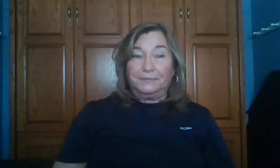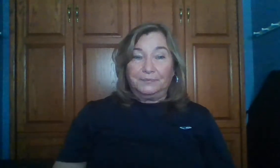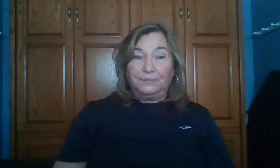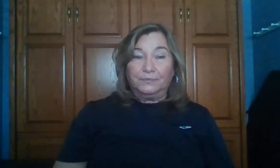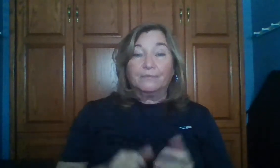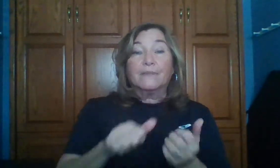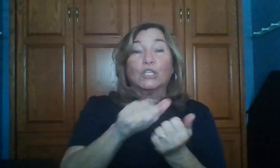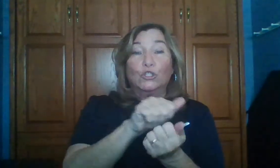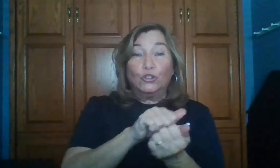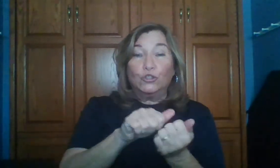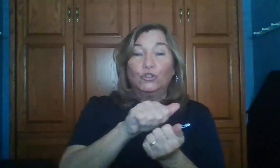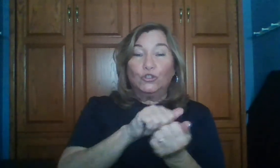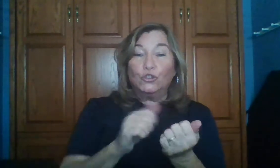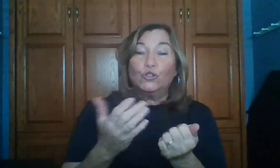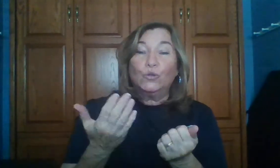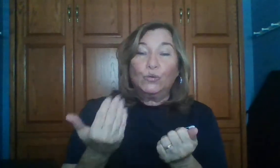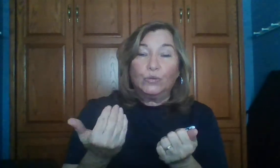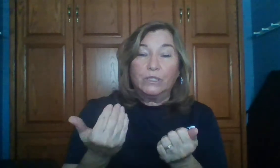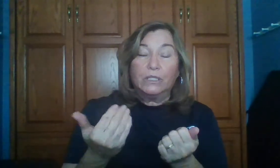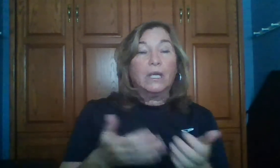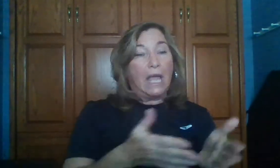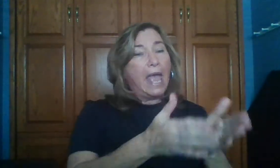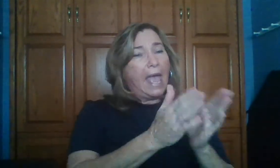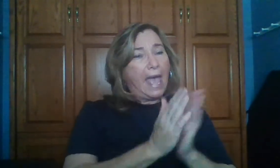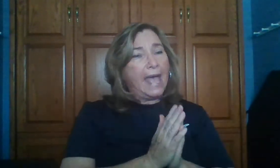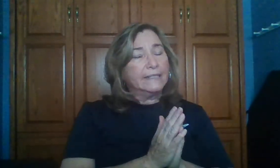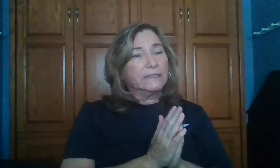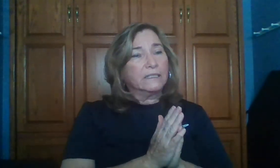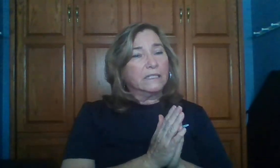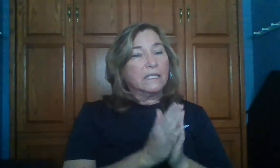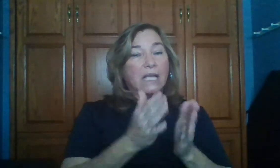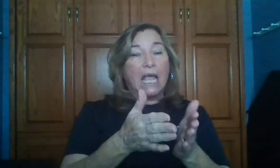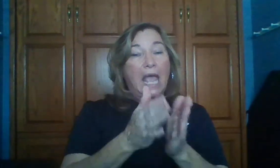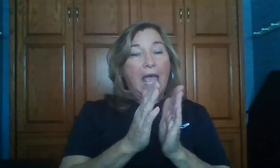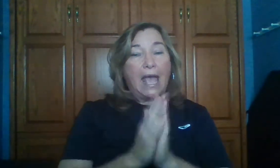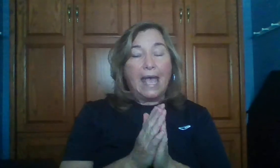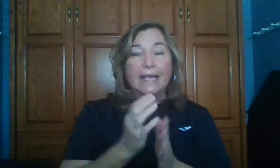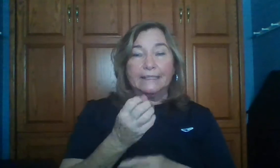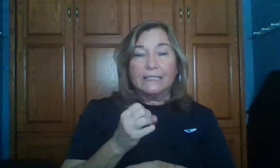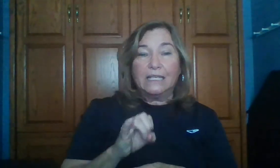chewed, ask, asking,